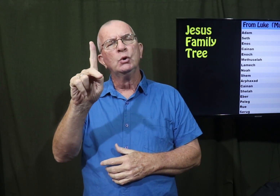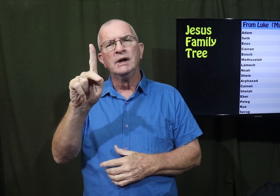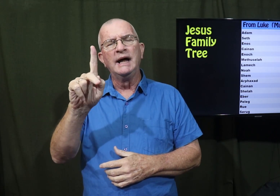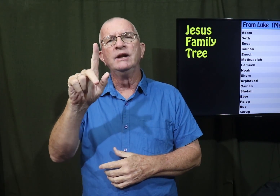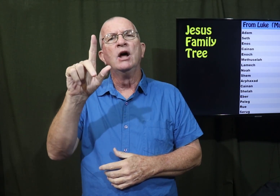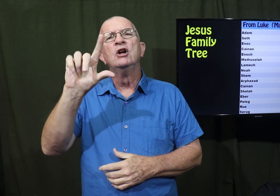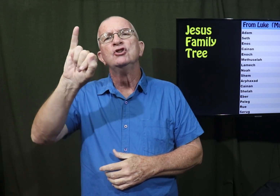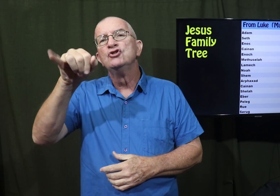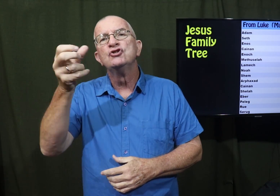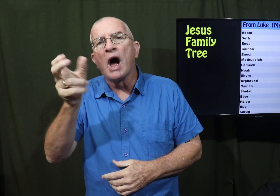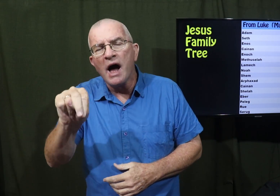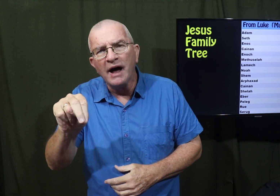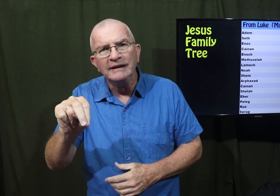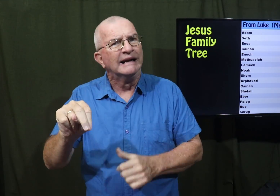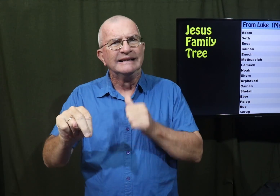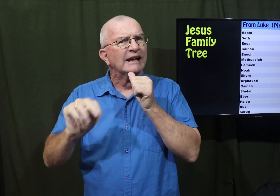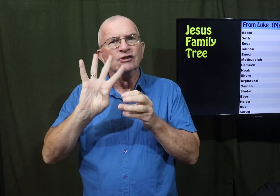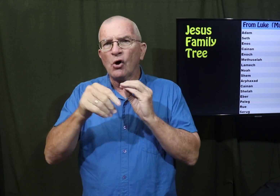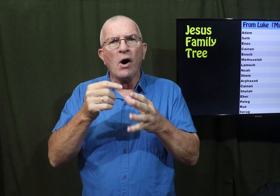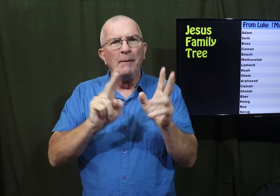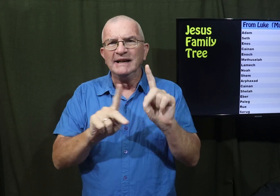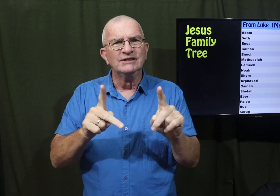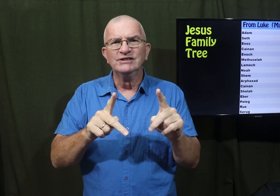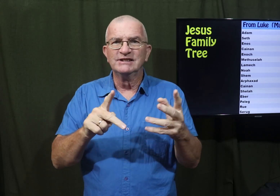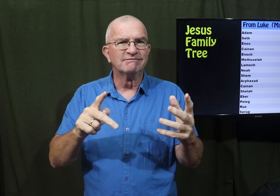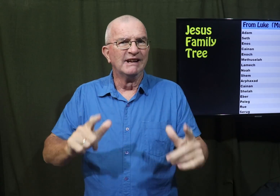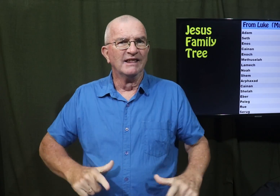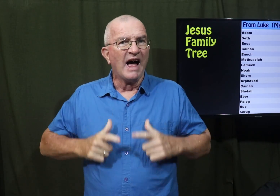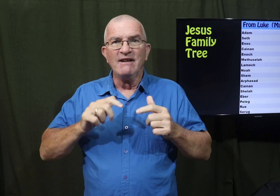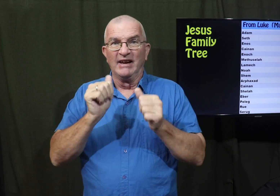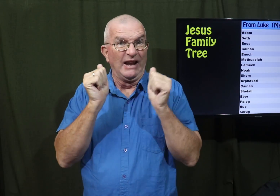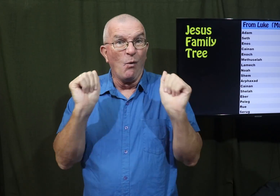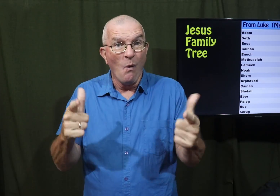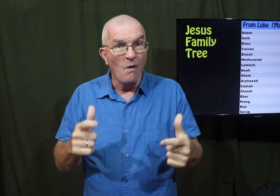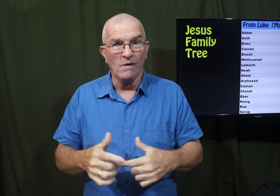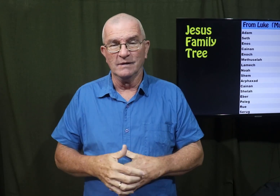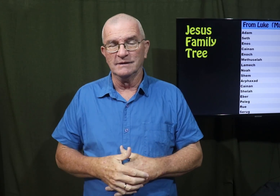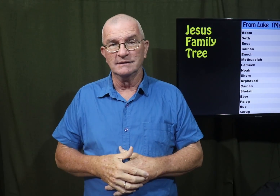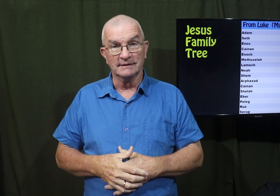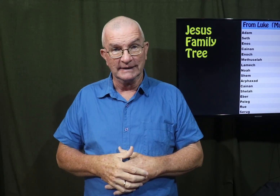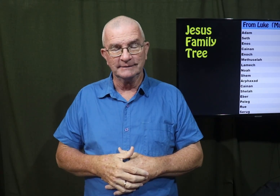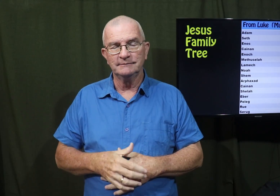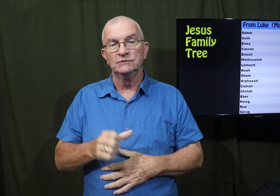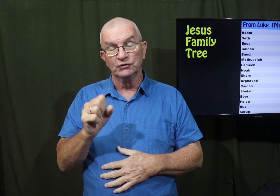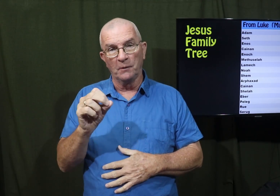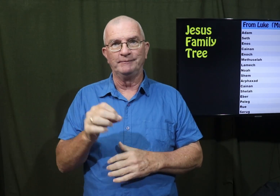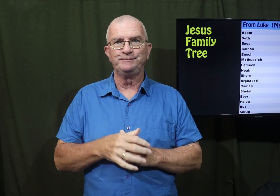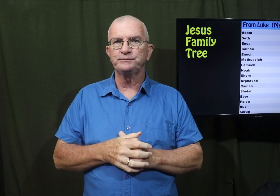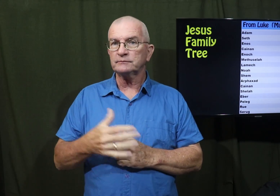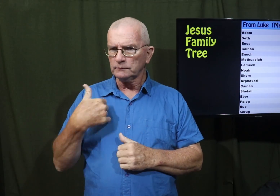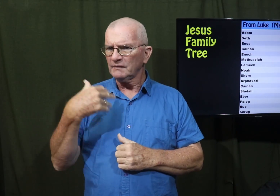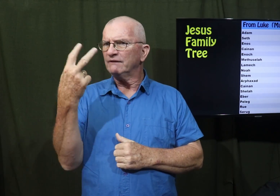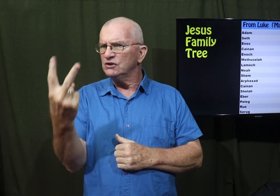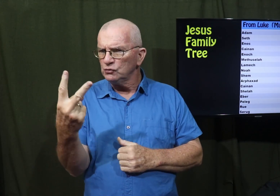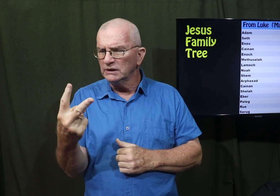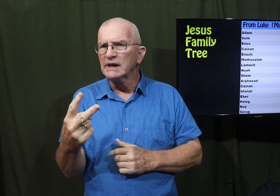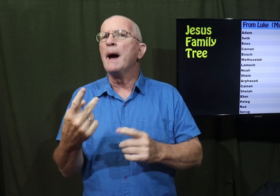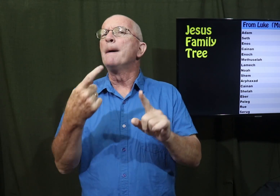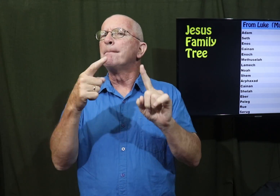and John doesn't talk about Jesus' life at all. So, of these two,